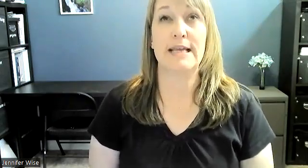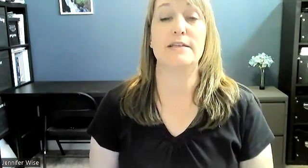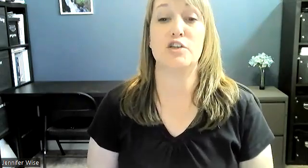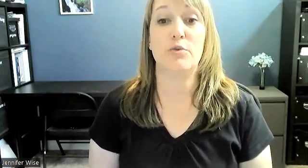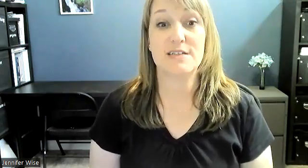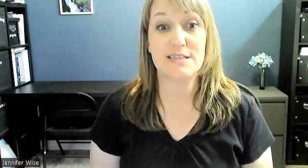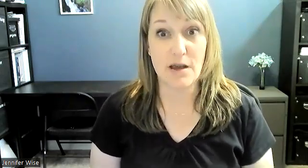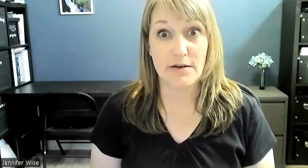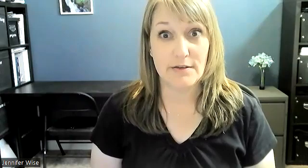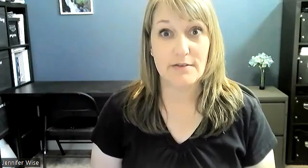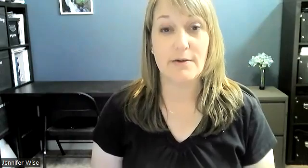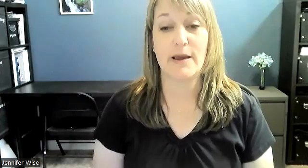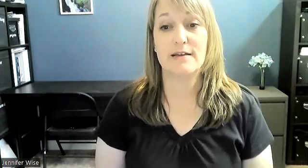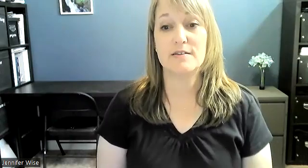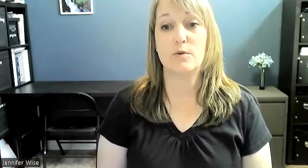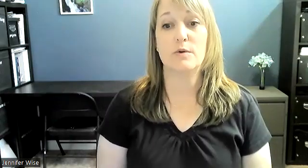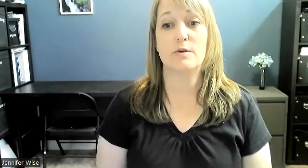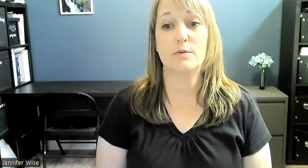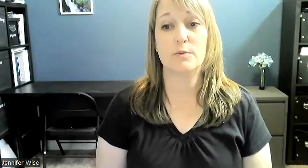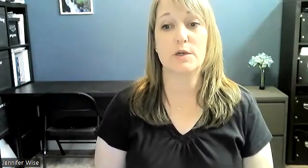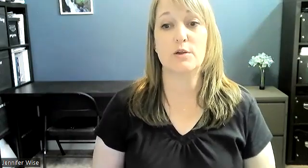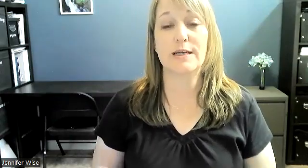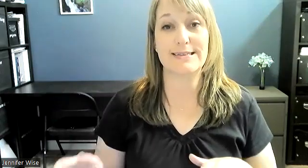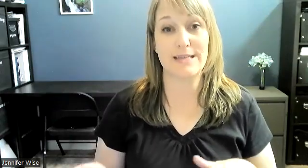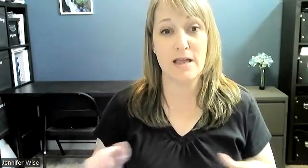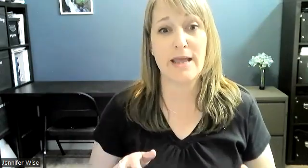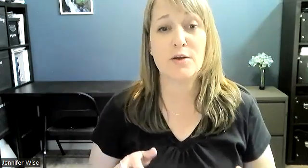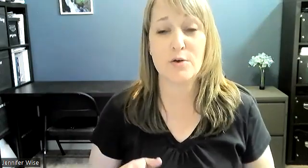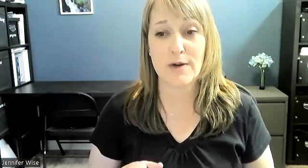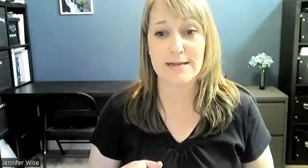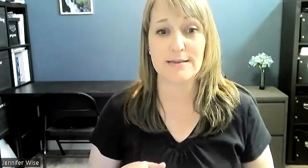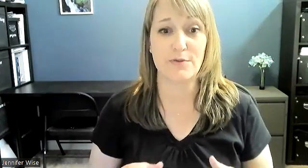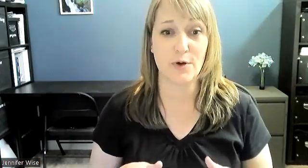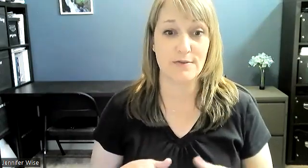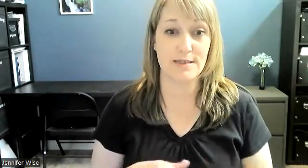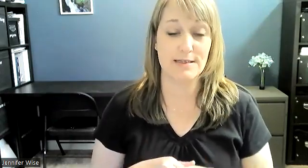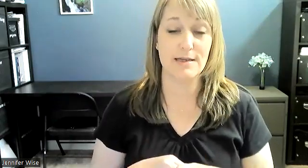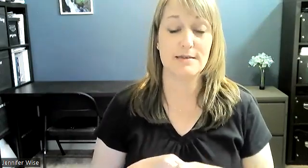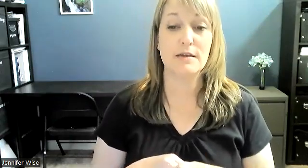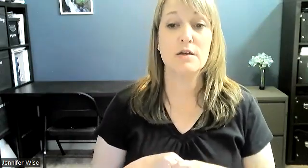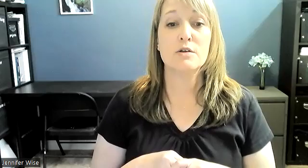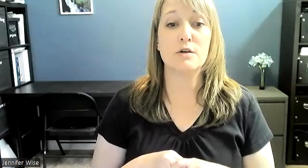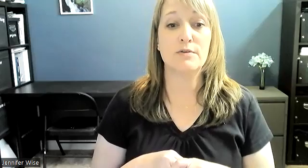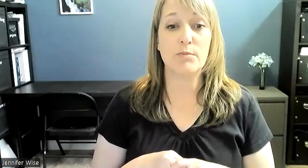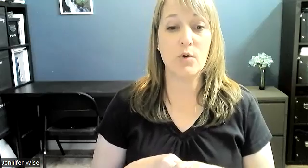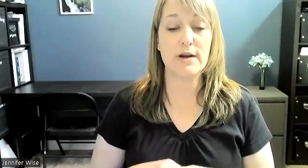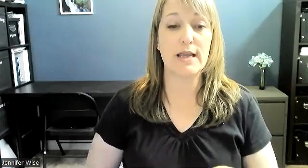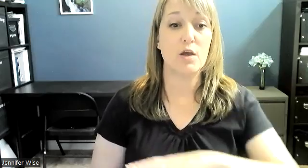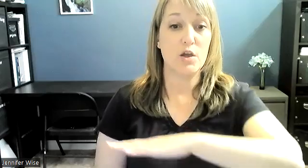relate to the sun. Okay, so we're going to look at the sun and the horizon for all of these signs. So for morning, you